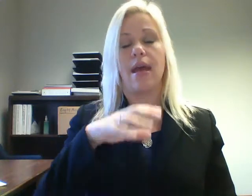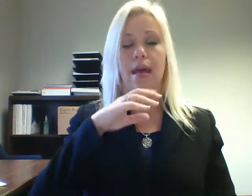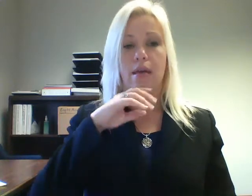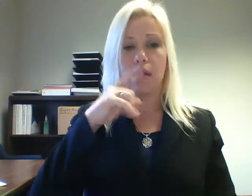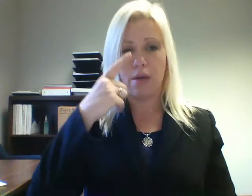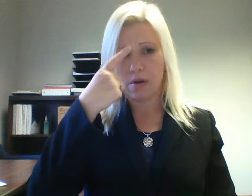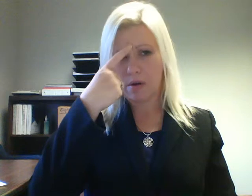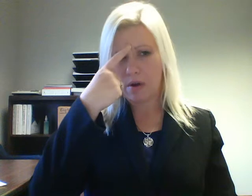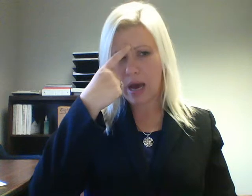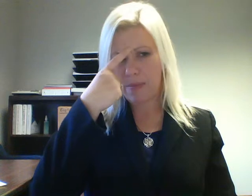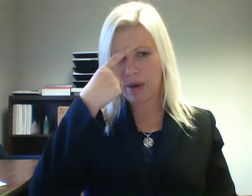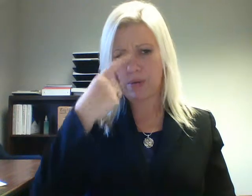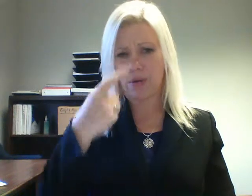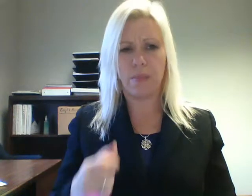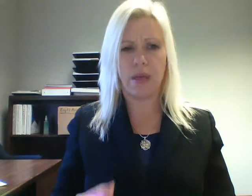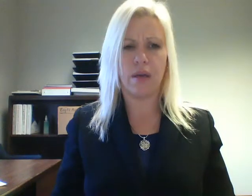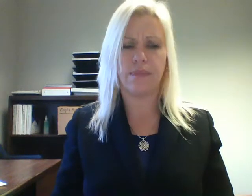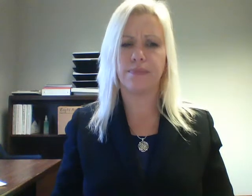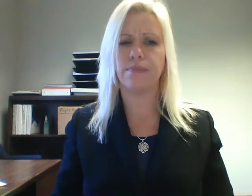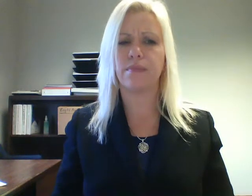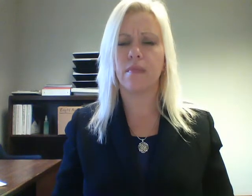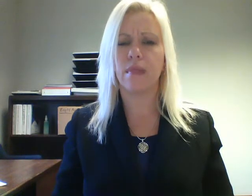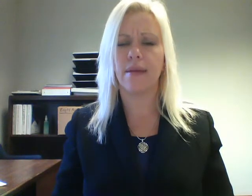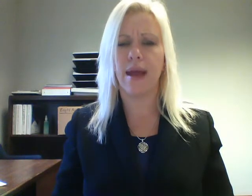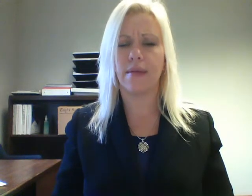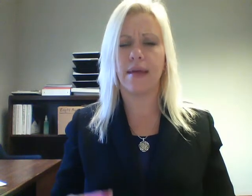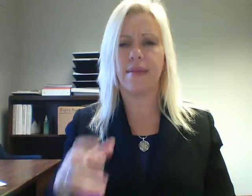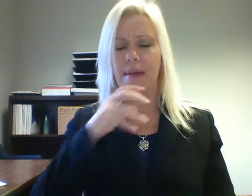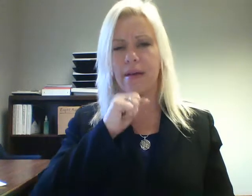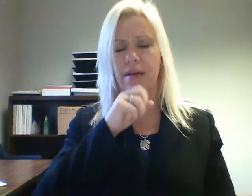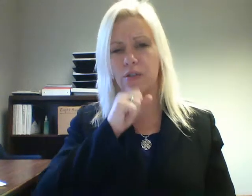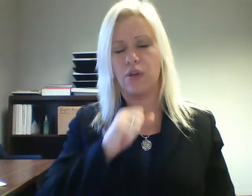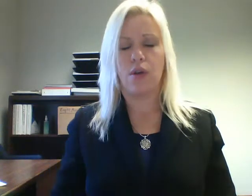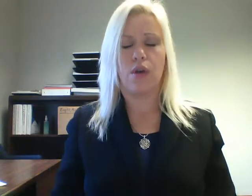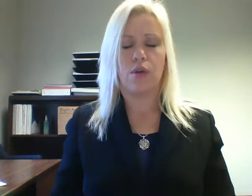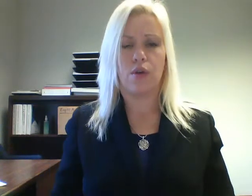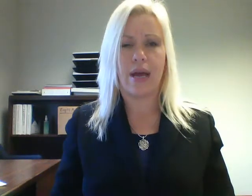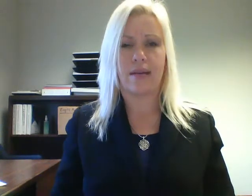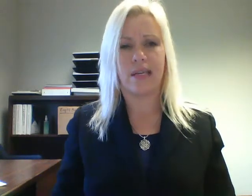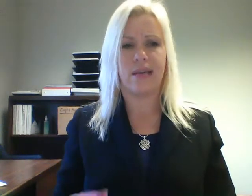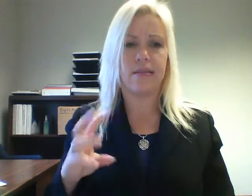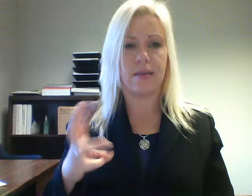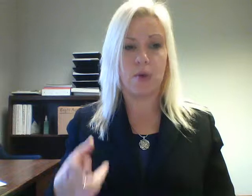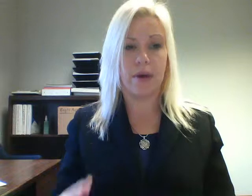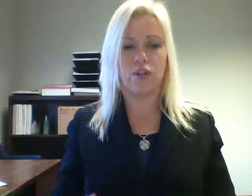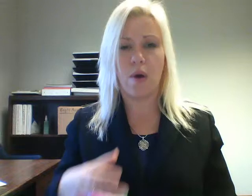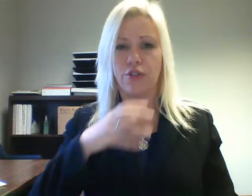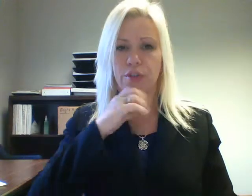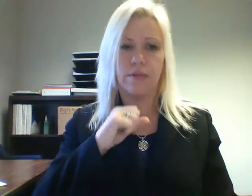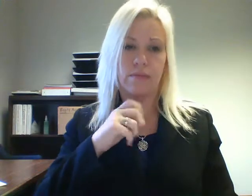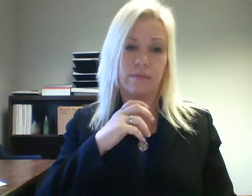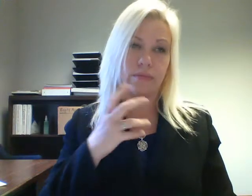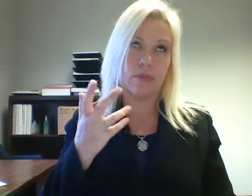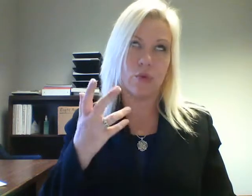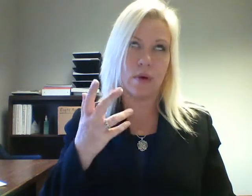And your eyebrows are going to be down like that because you're asking a WH question, sort of,